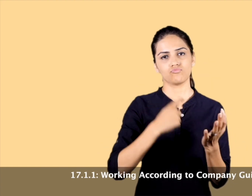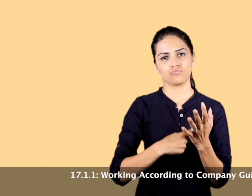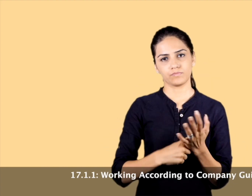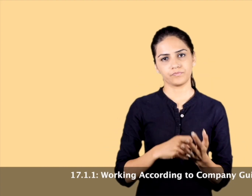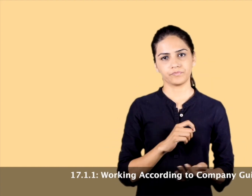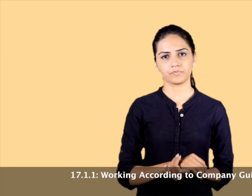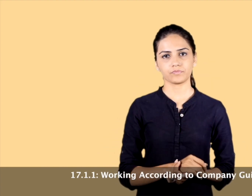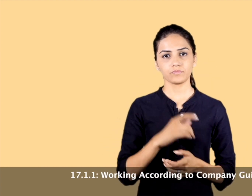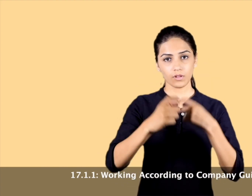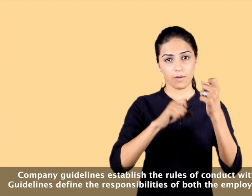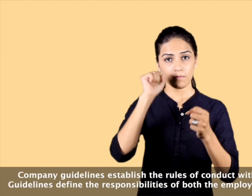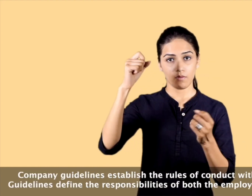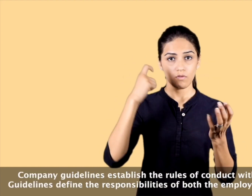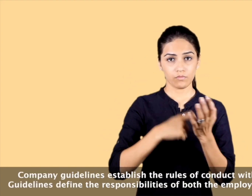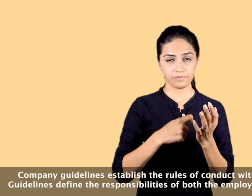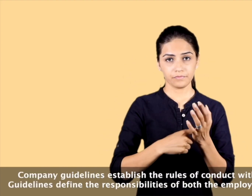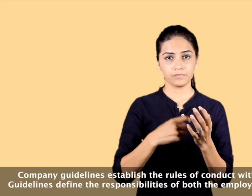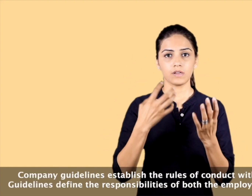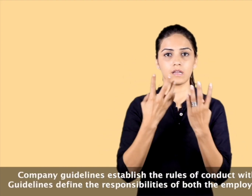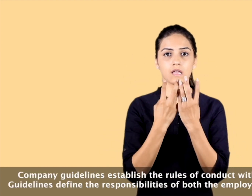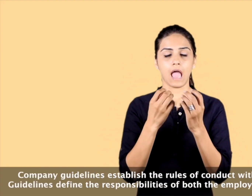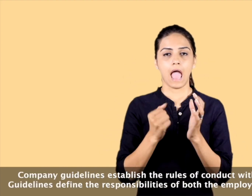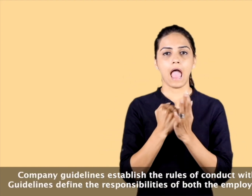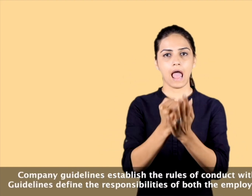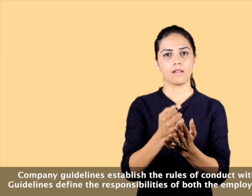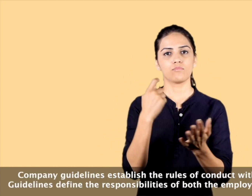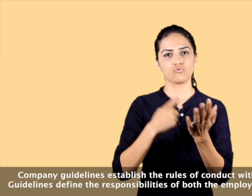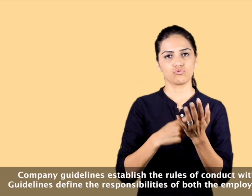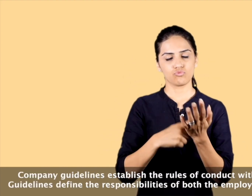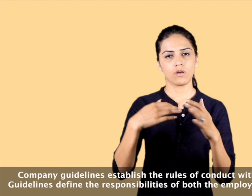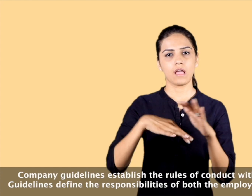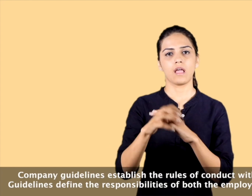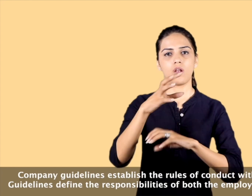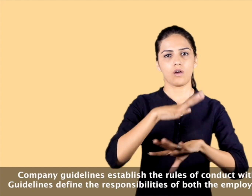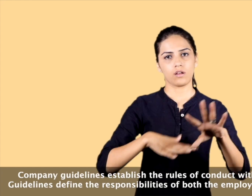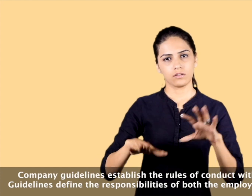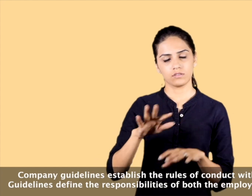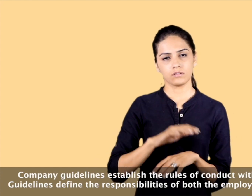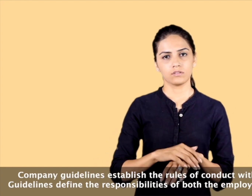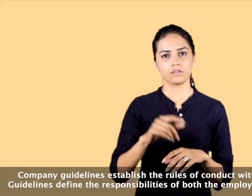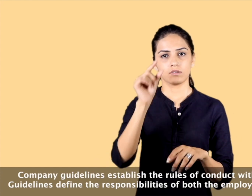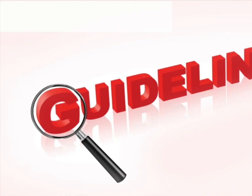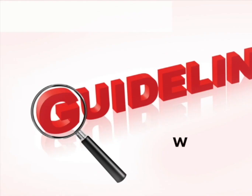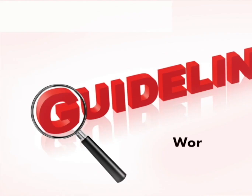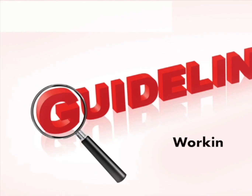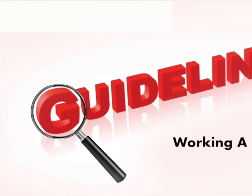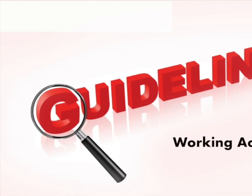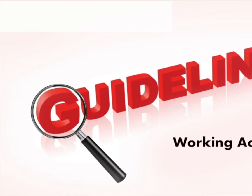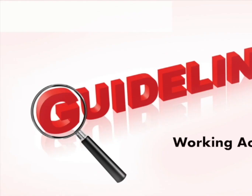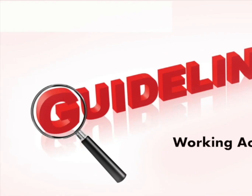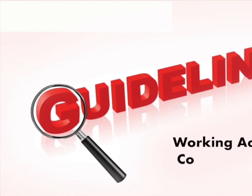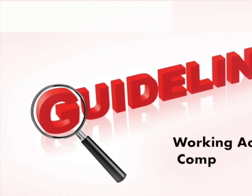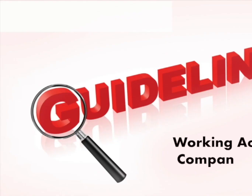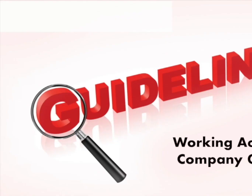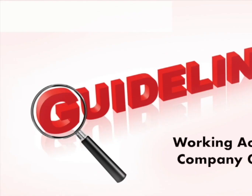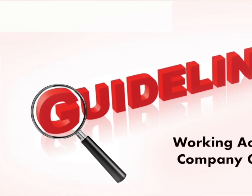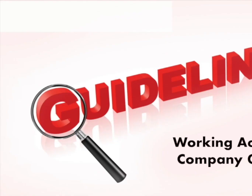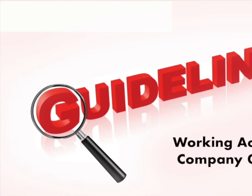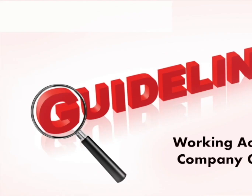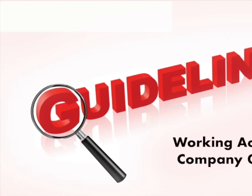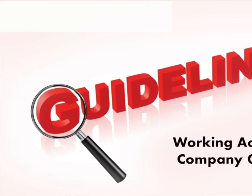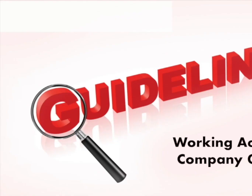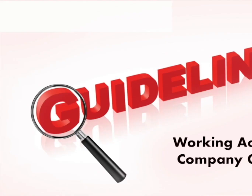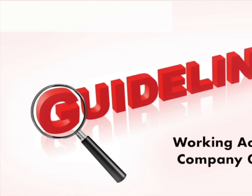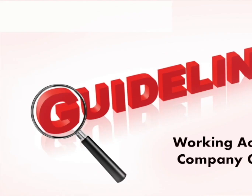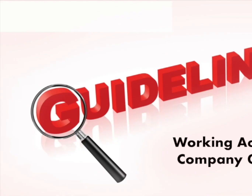to company guidelines. Company guidelines establish the rules of conduct within an organization. Working according to